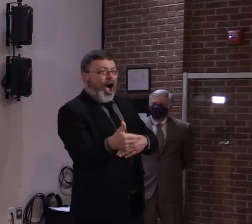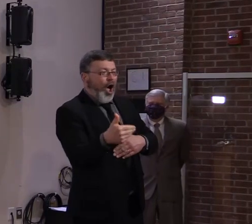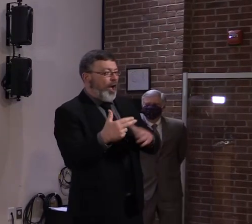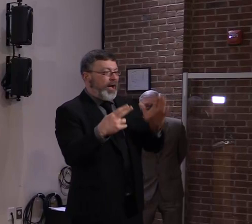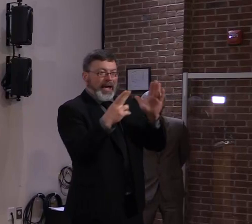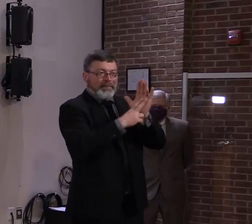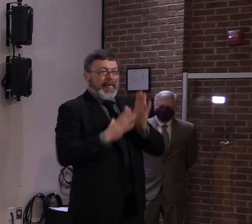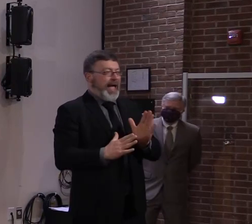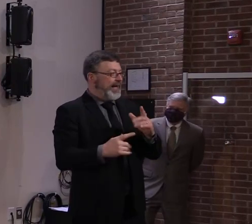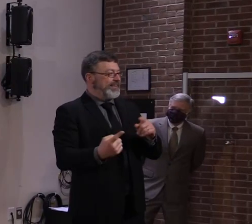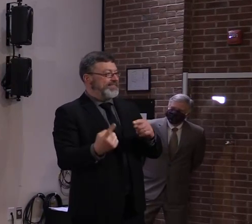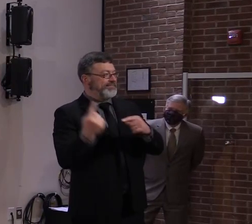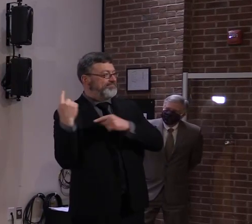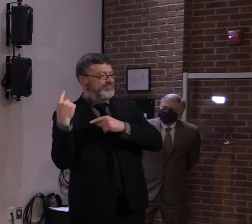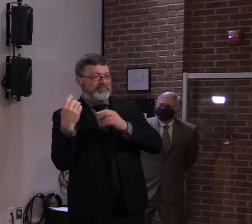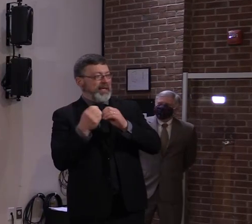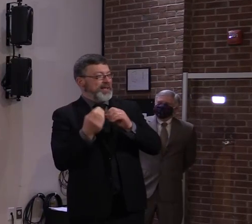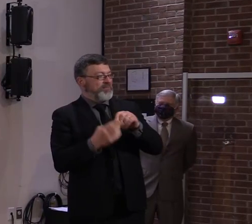involved?